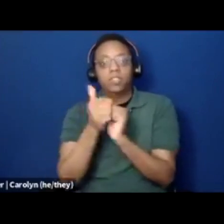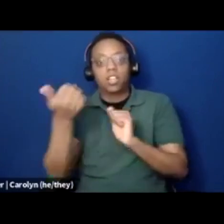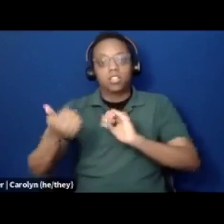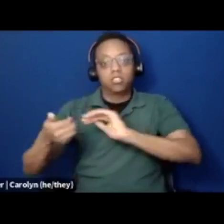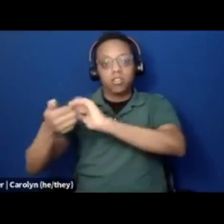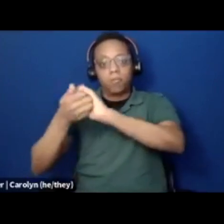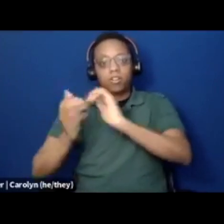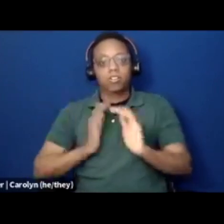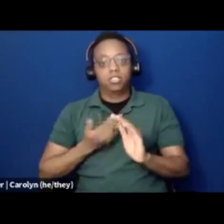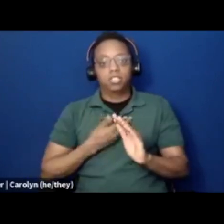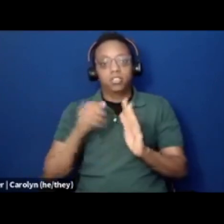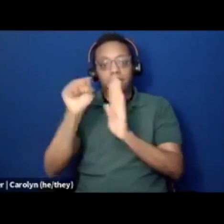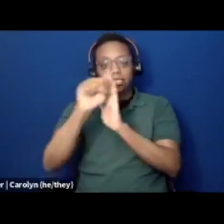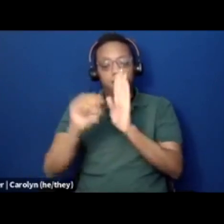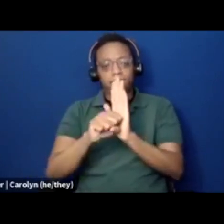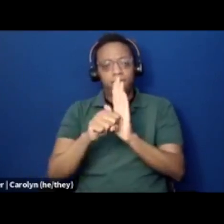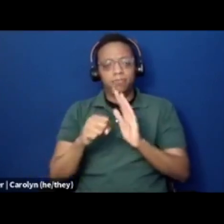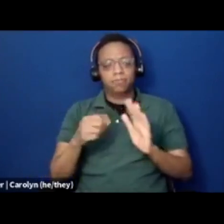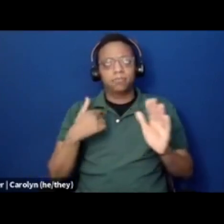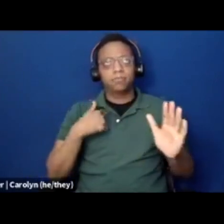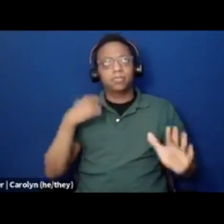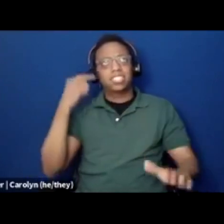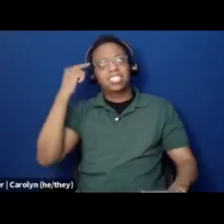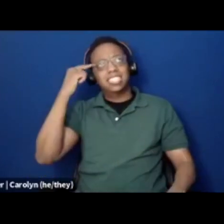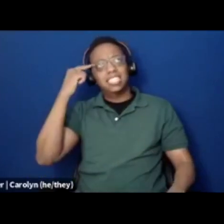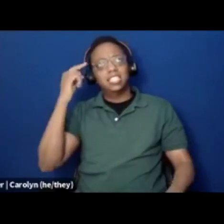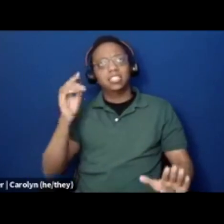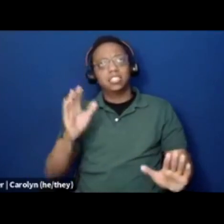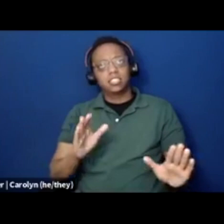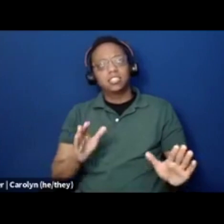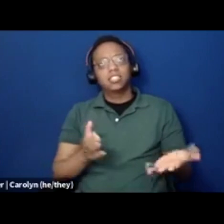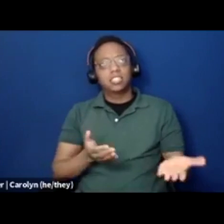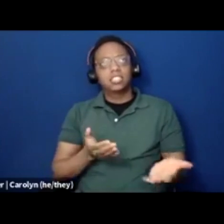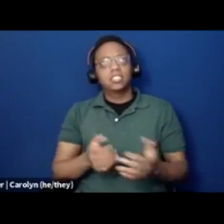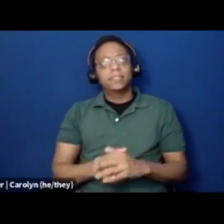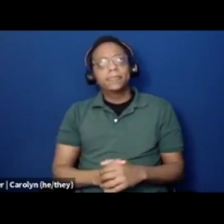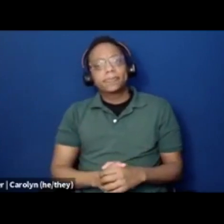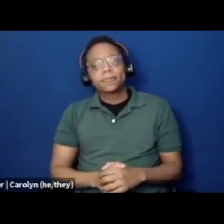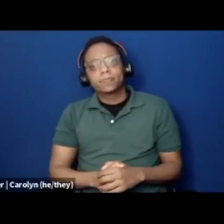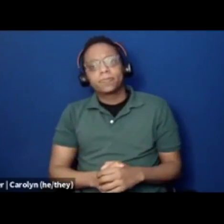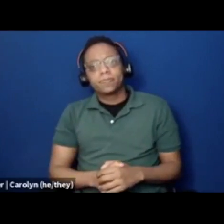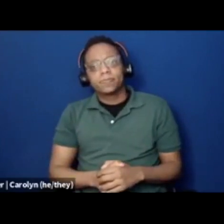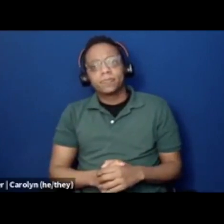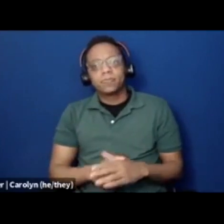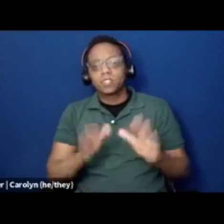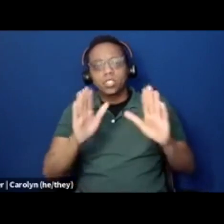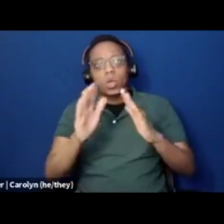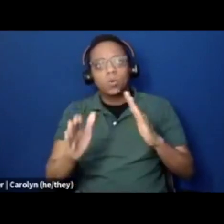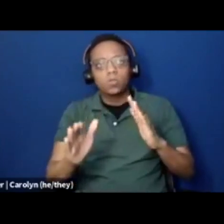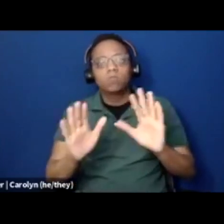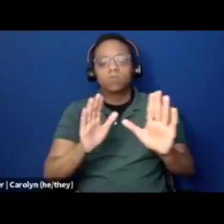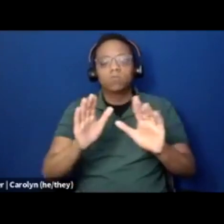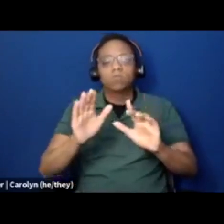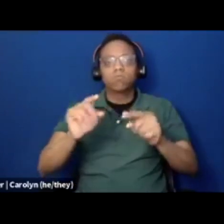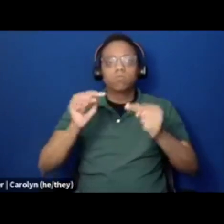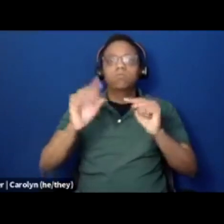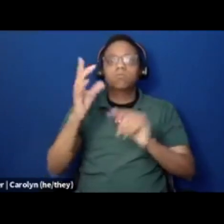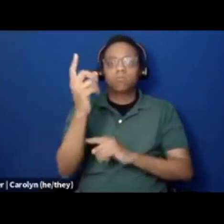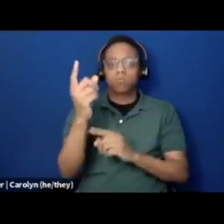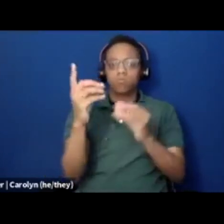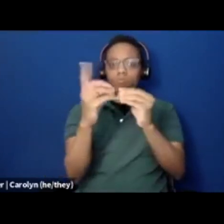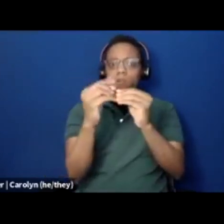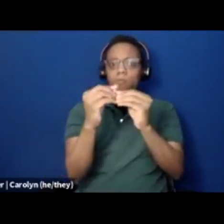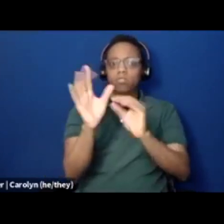And I think that's where I want to end. No, I don't want to end there. I do want to bring up, and I want to talk